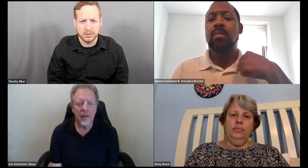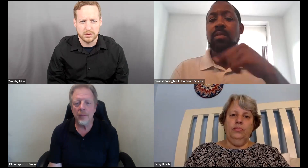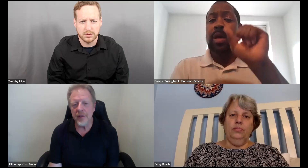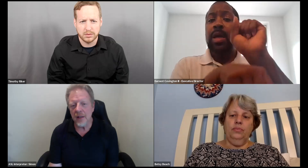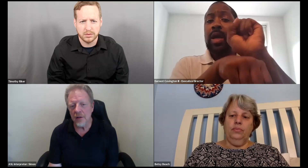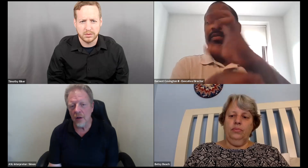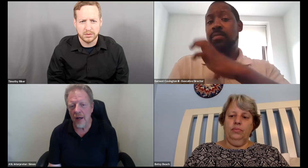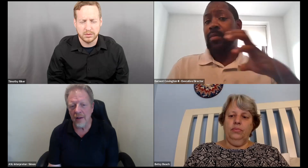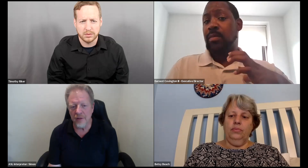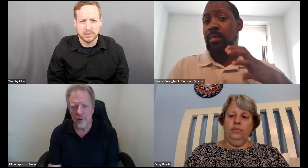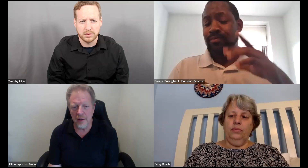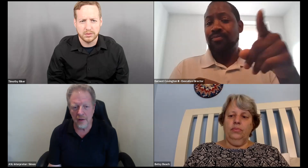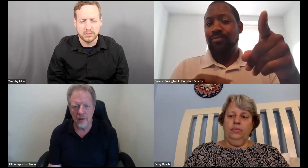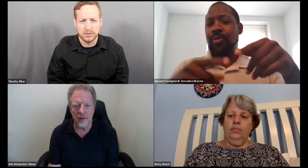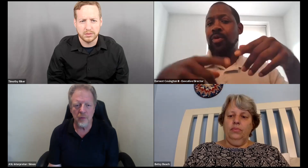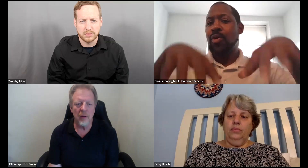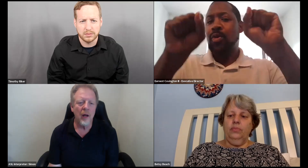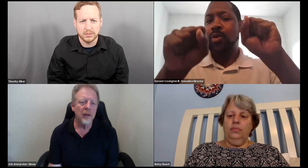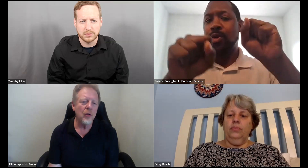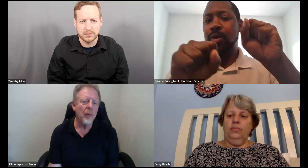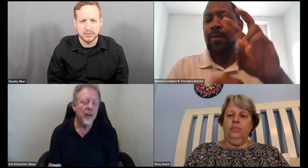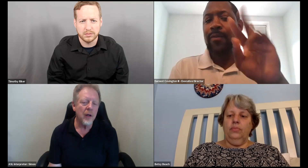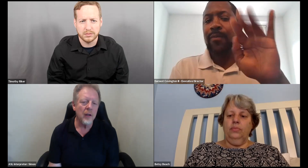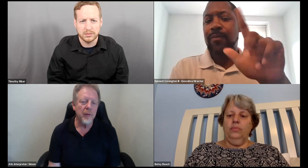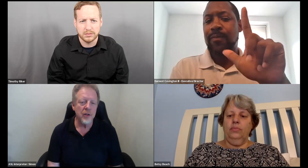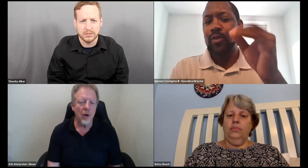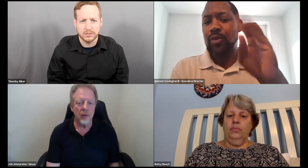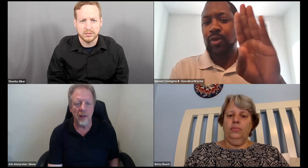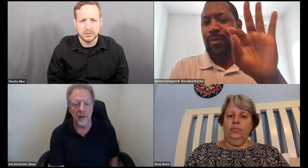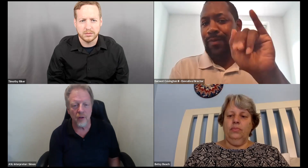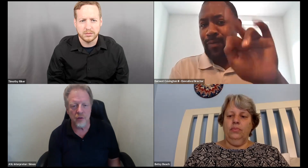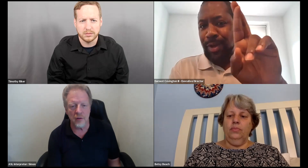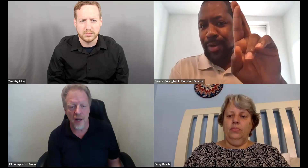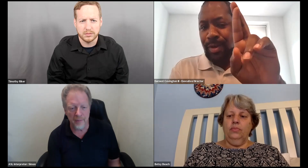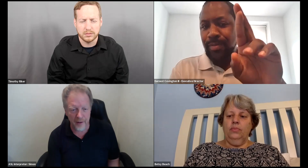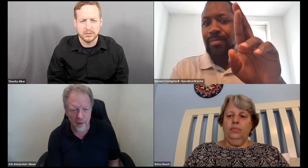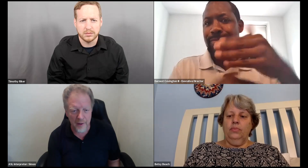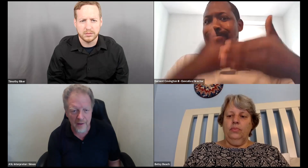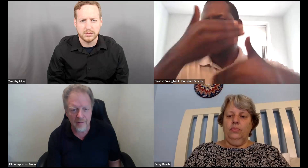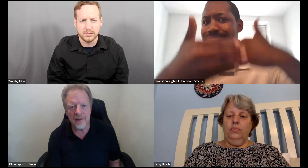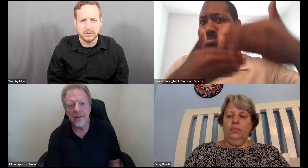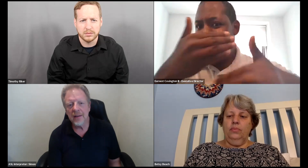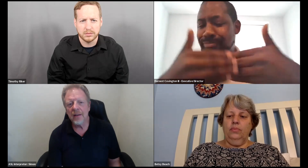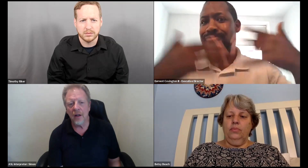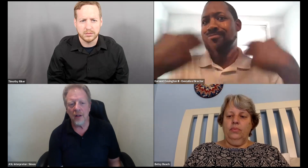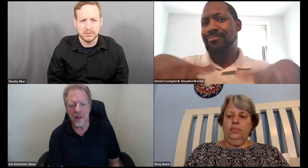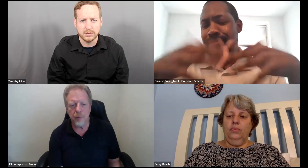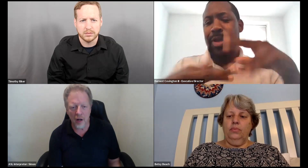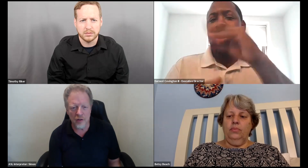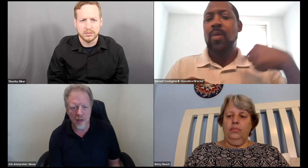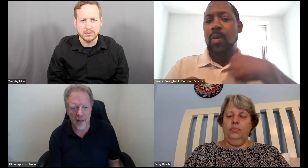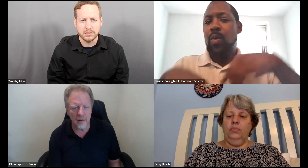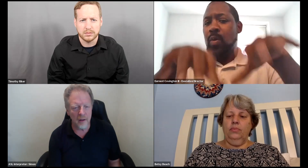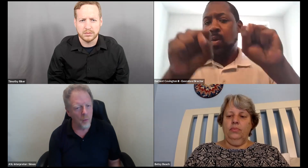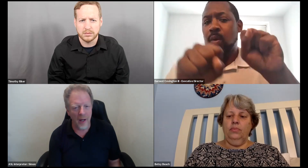Betsy, and Betsy can, you know, add if she would like to do that as well. To talk about the commission holding a virtual job fair that we did. You know, it's in